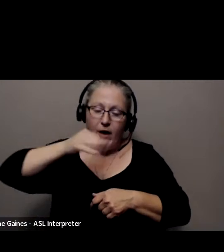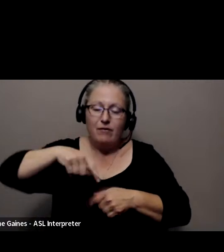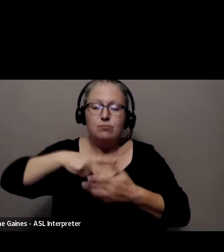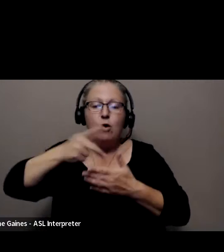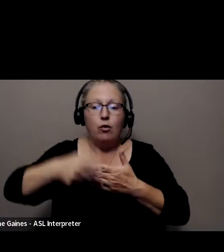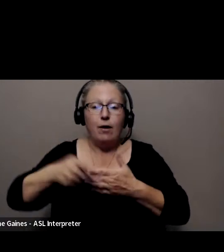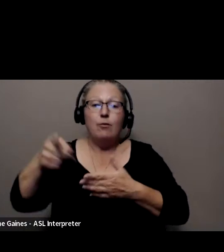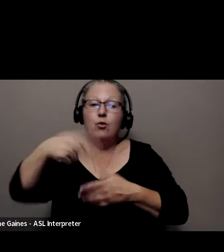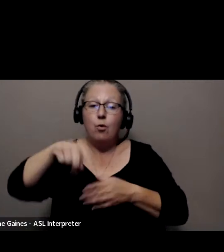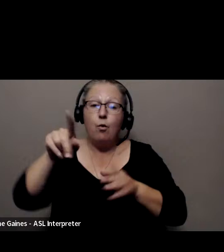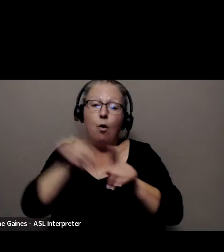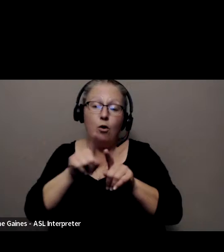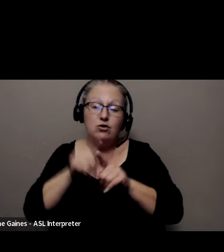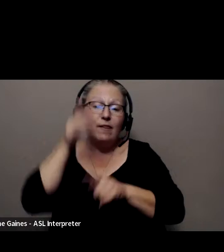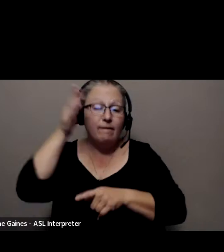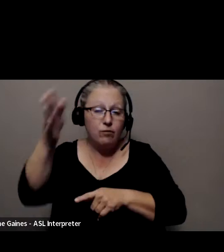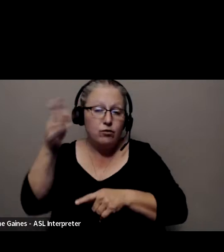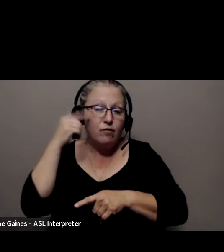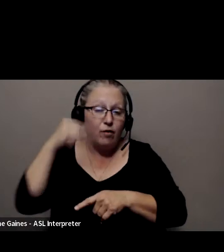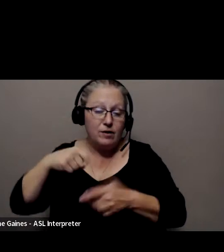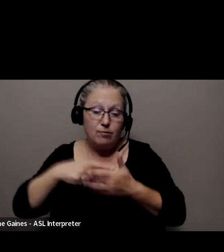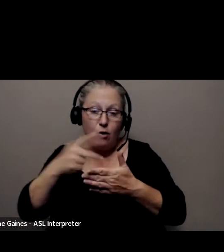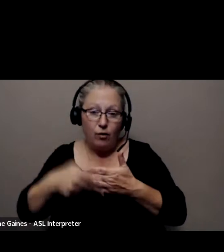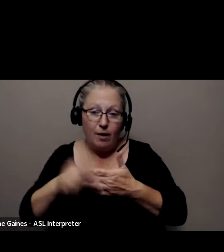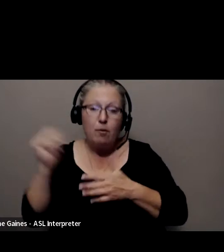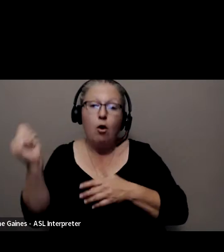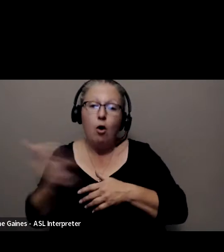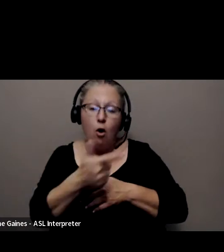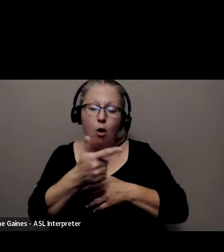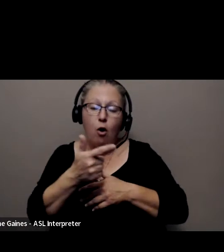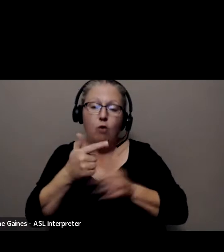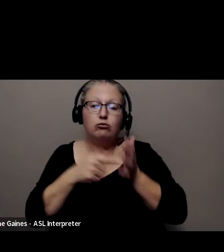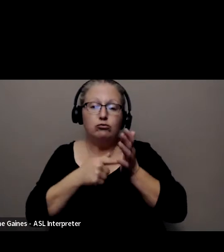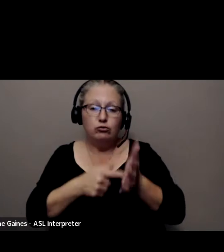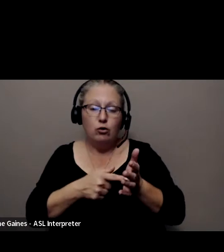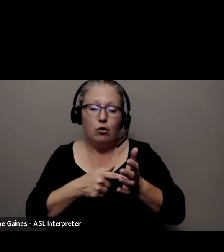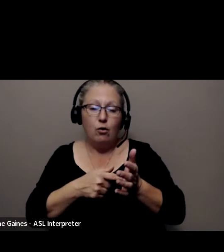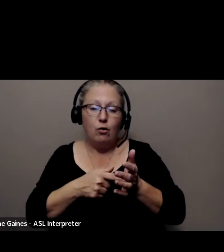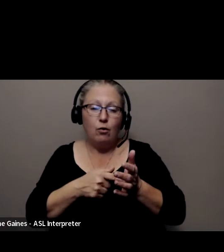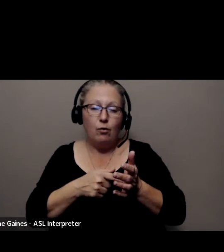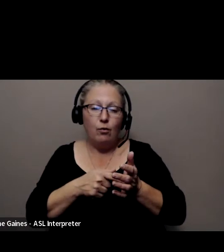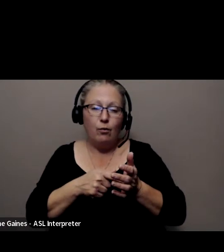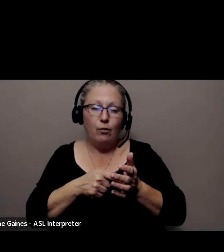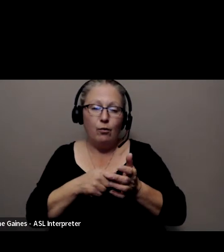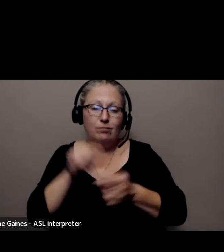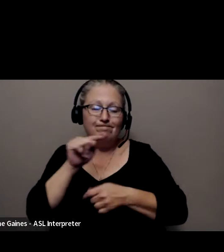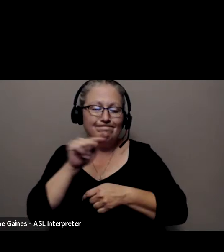are also the future of this program. You all embody in Lakesh.